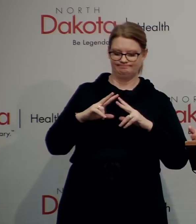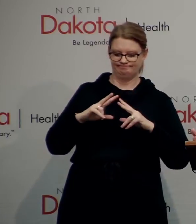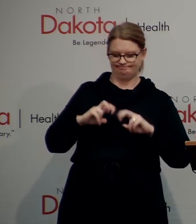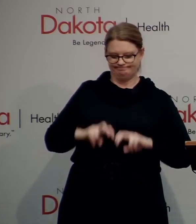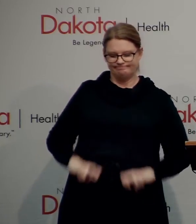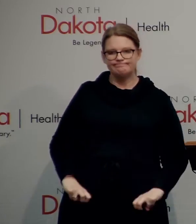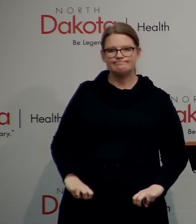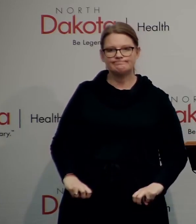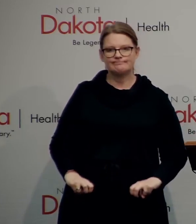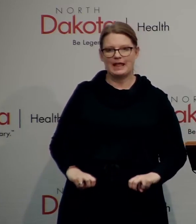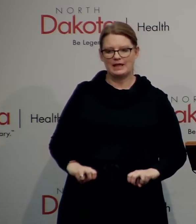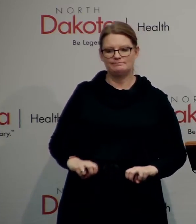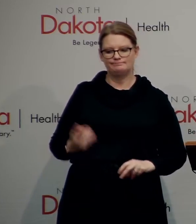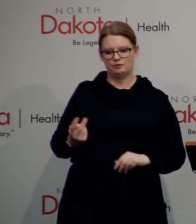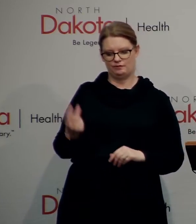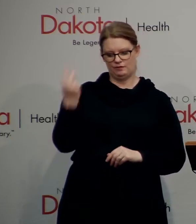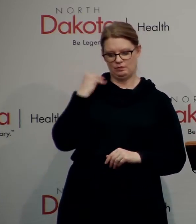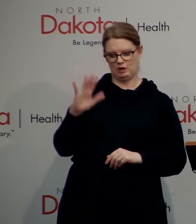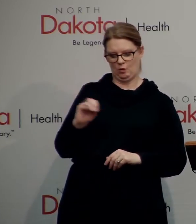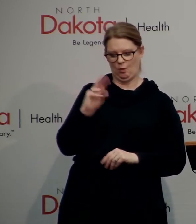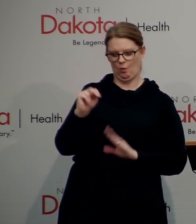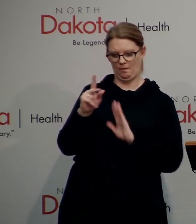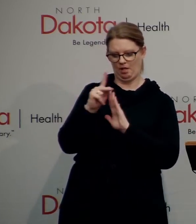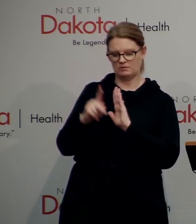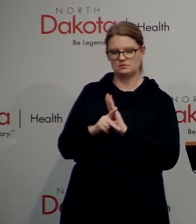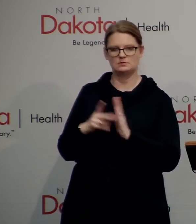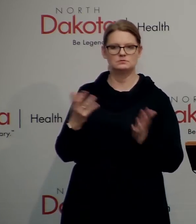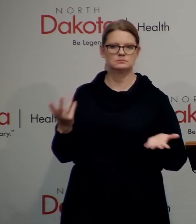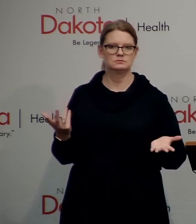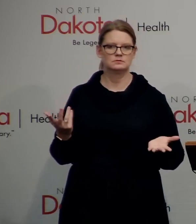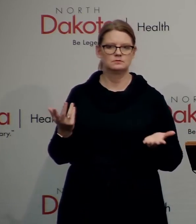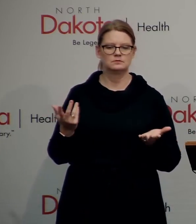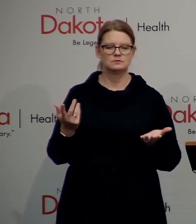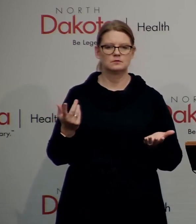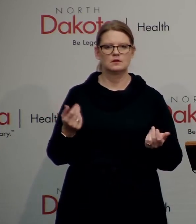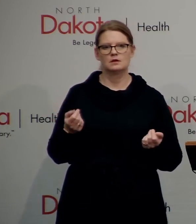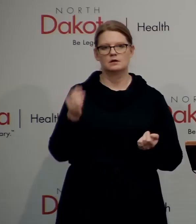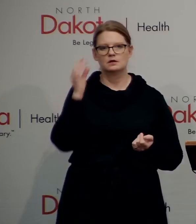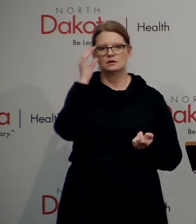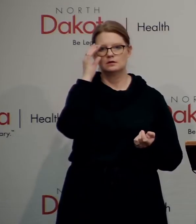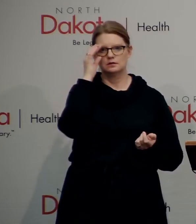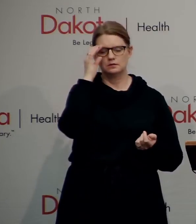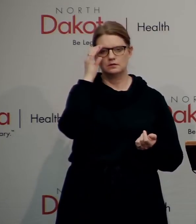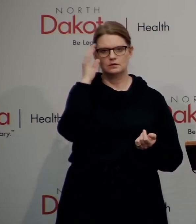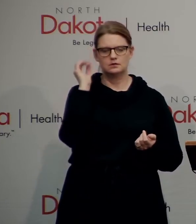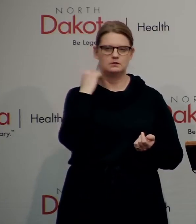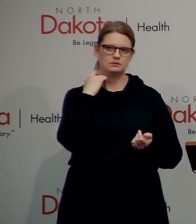review their own policies, because if you're got someone that you're